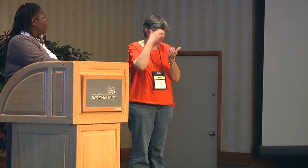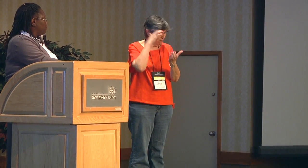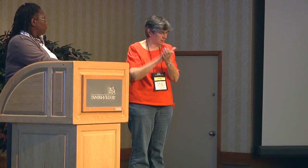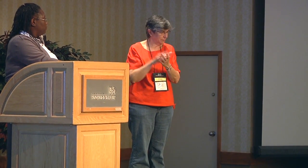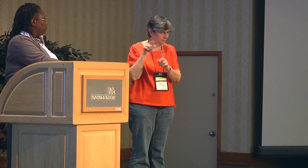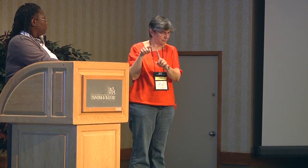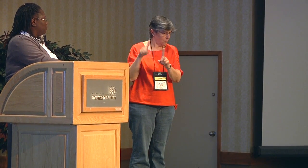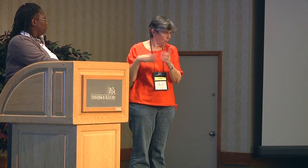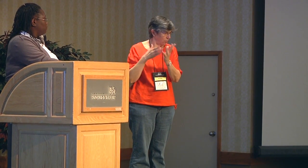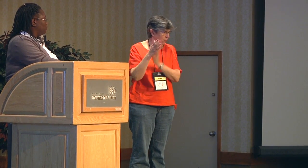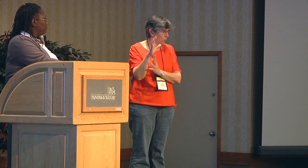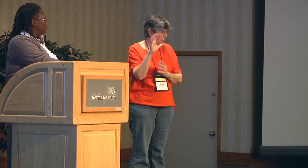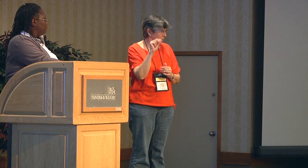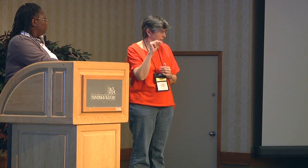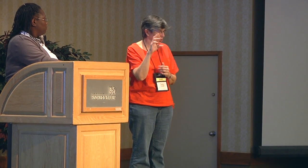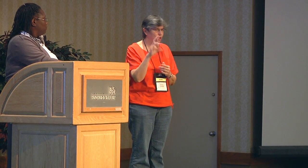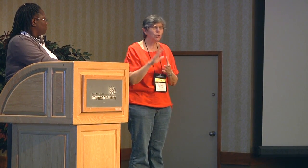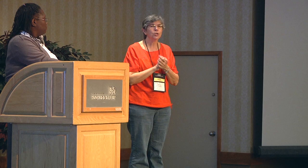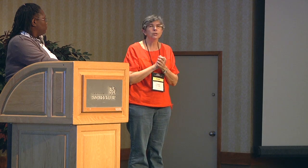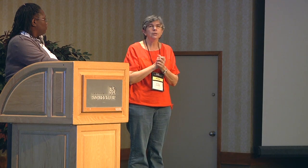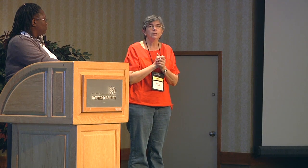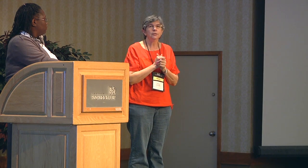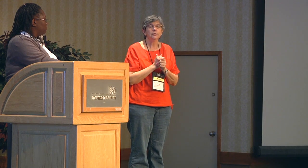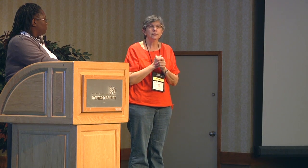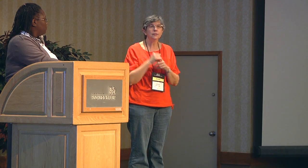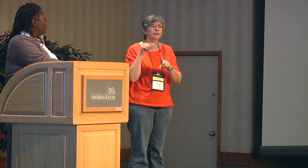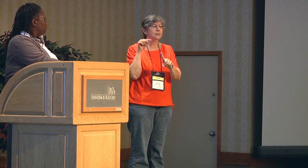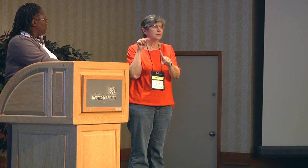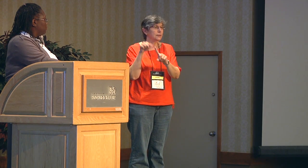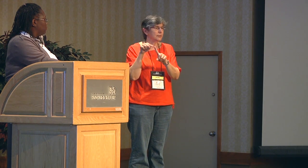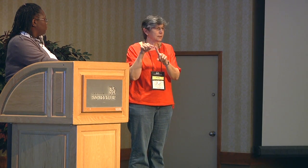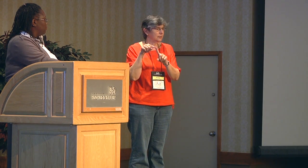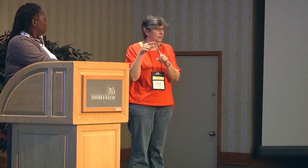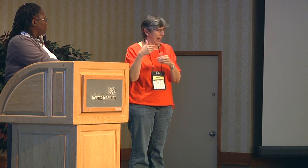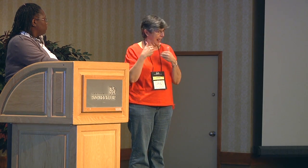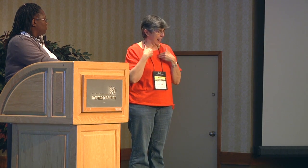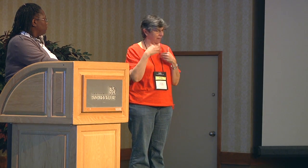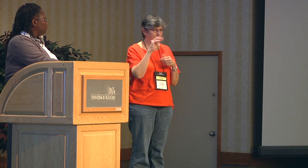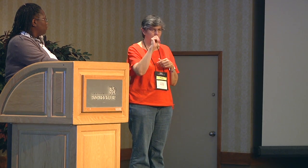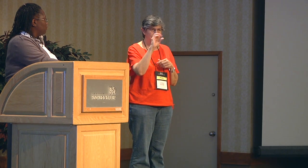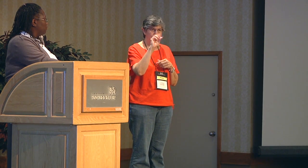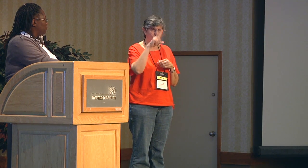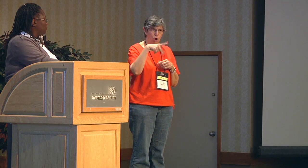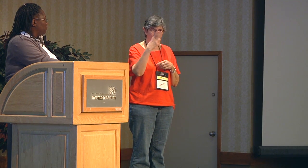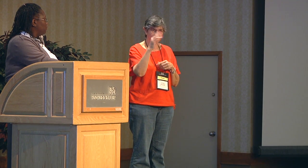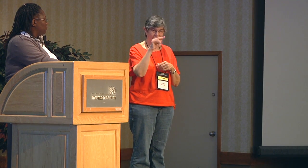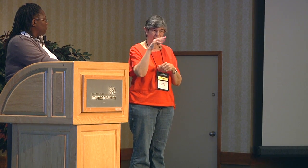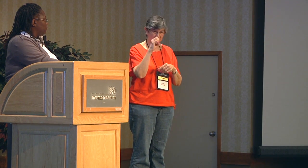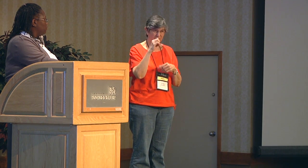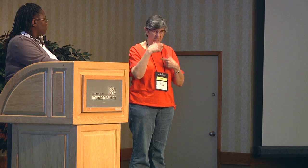share a personal experience. It was actually when my husband was going through cancer, or experiencing cancer.